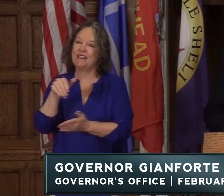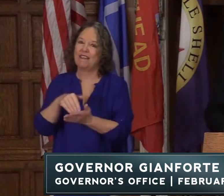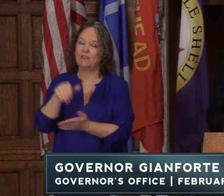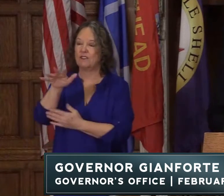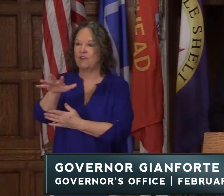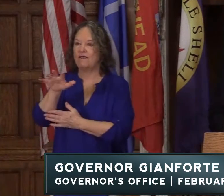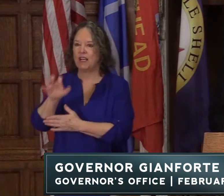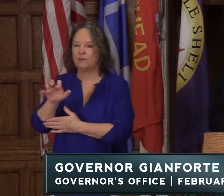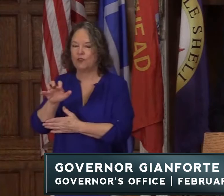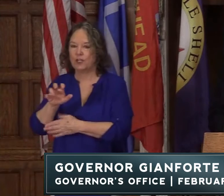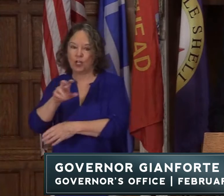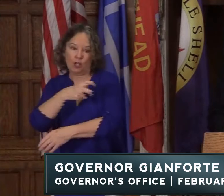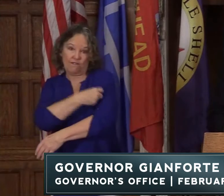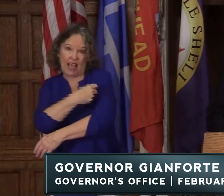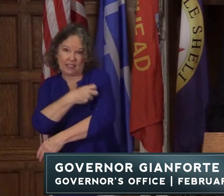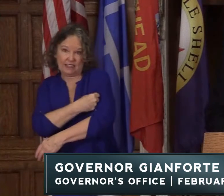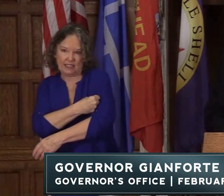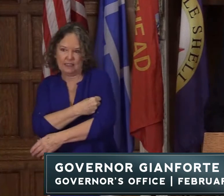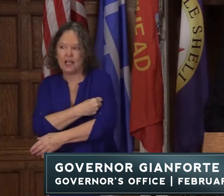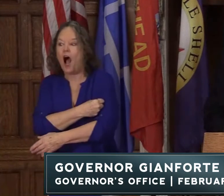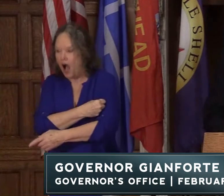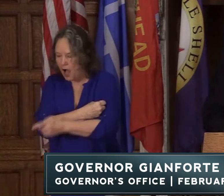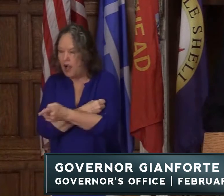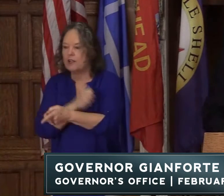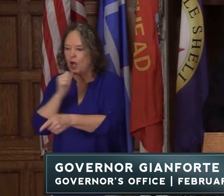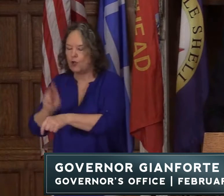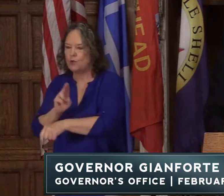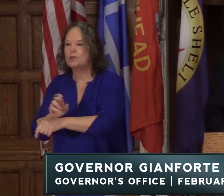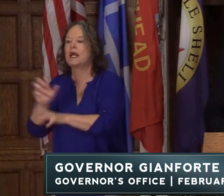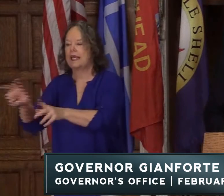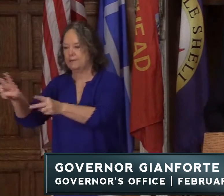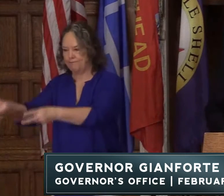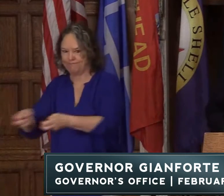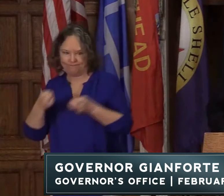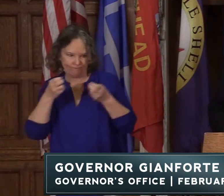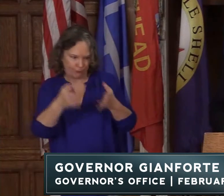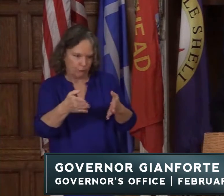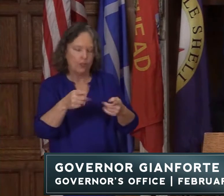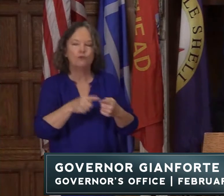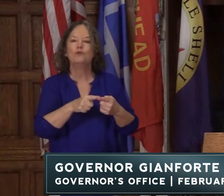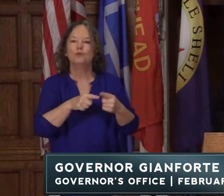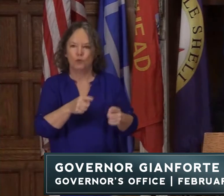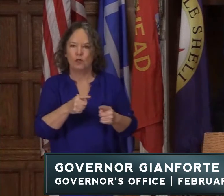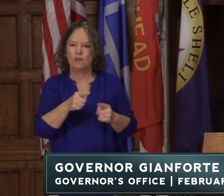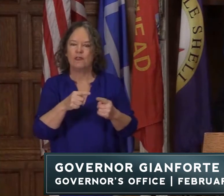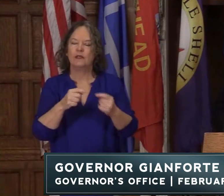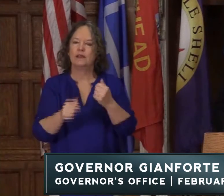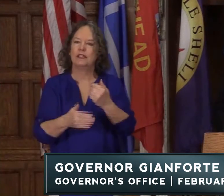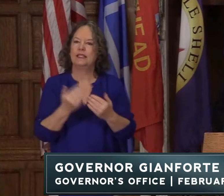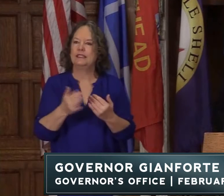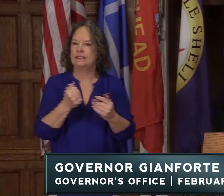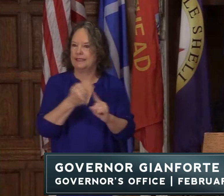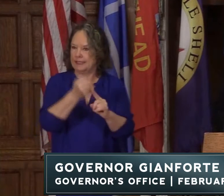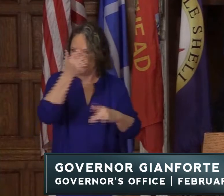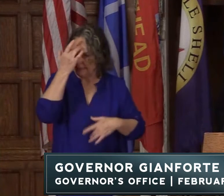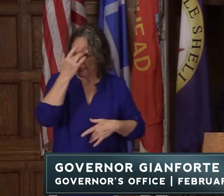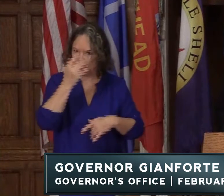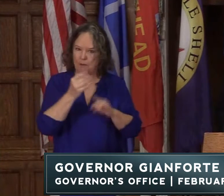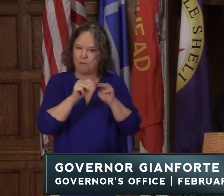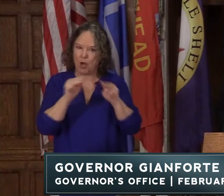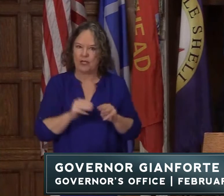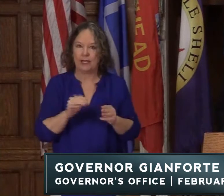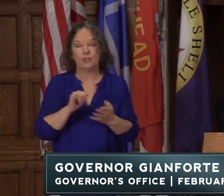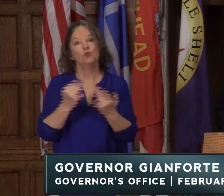19,500 unused doses that can be redirected to vulnerable Montanans waiting in line. When we heard about